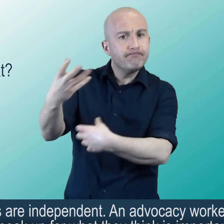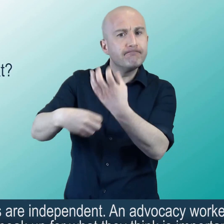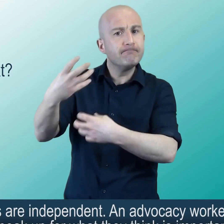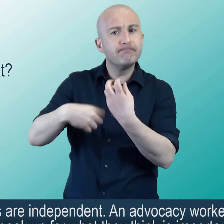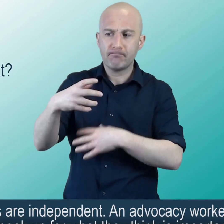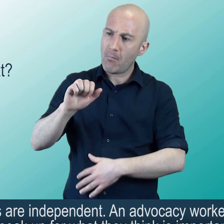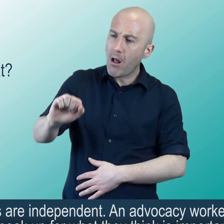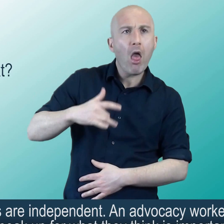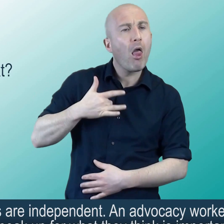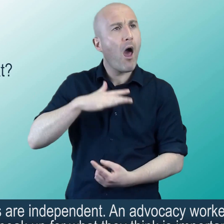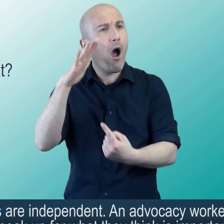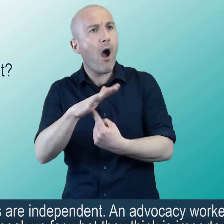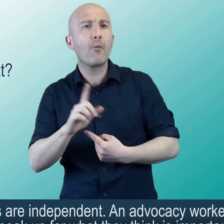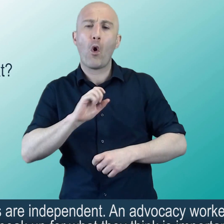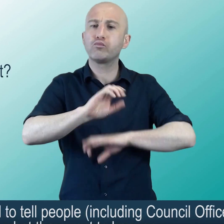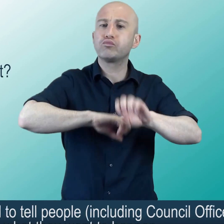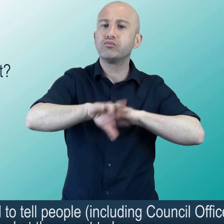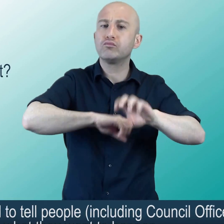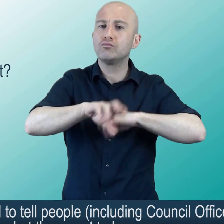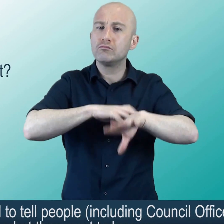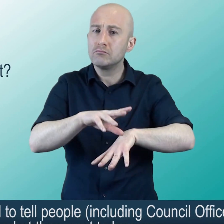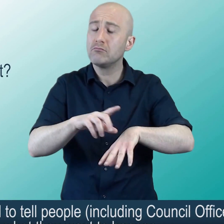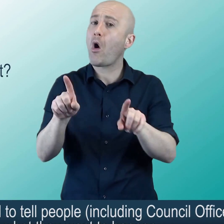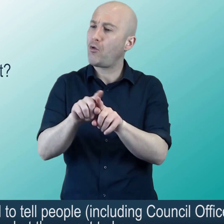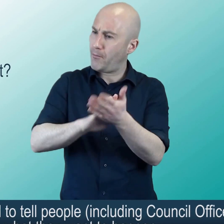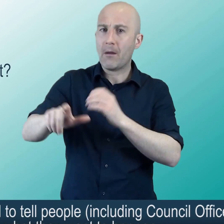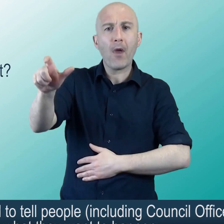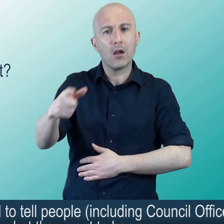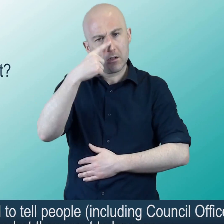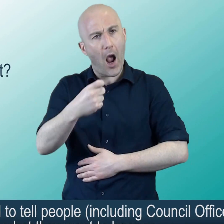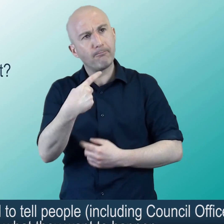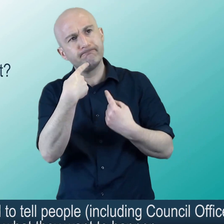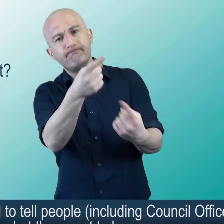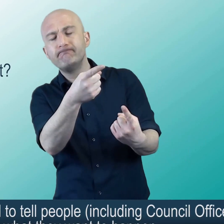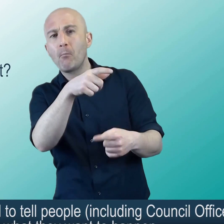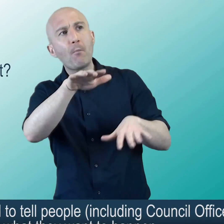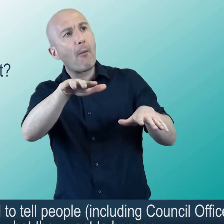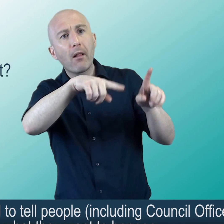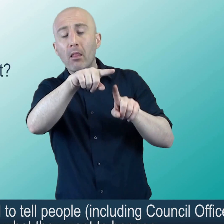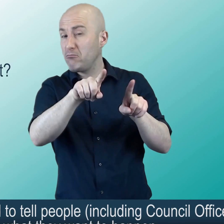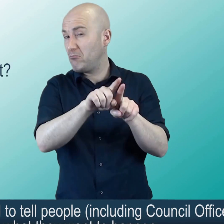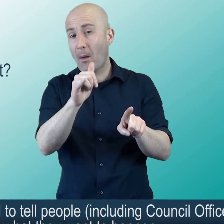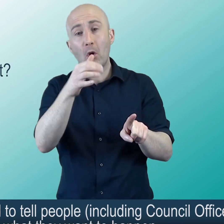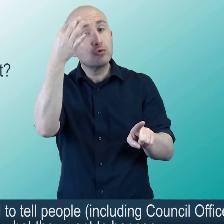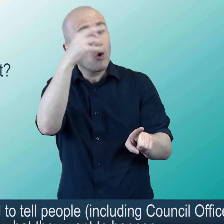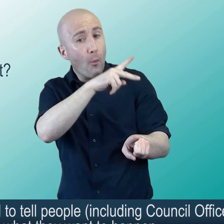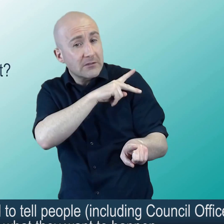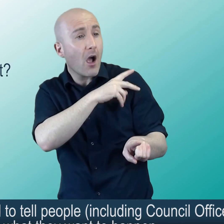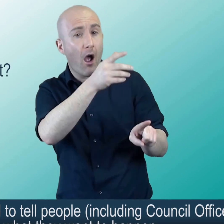to speak up for what they think is important in their lives and to tell people, including council officers, what they want to